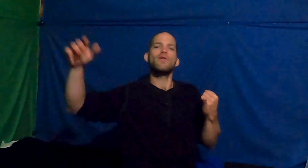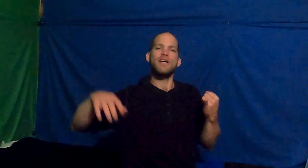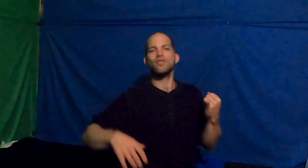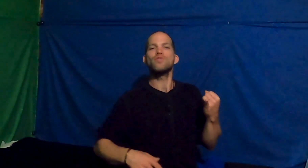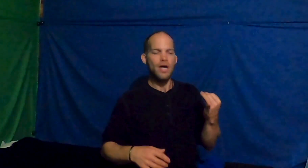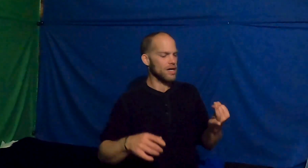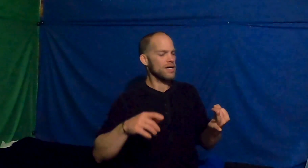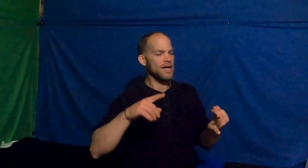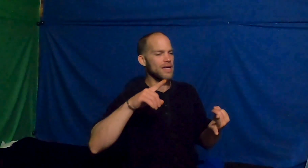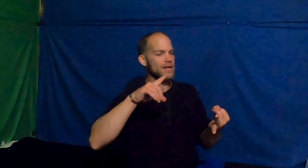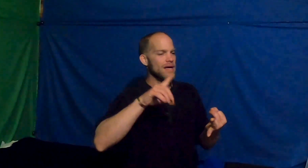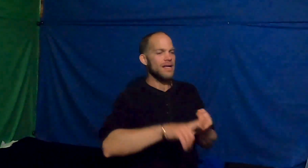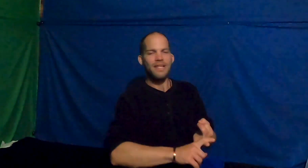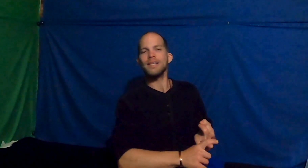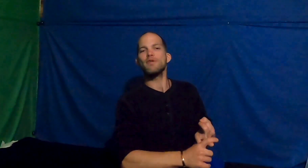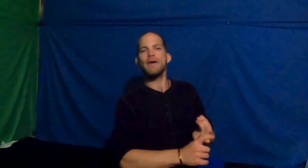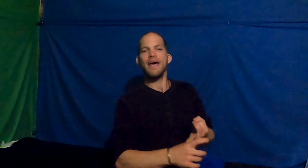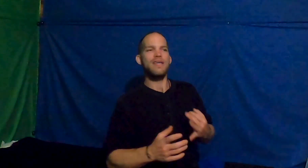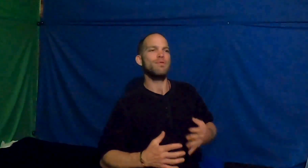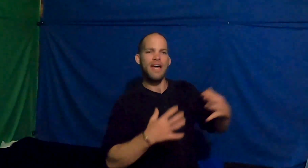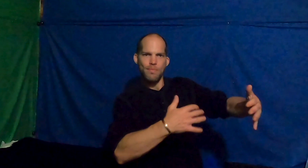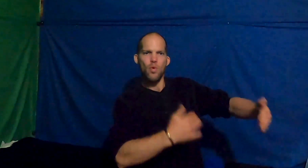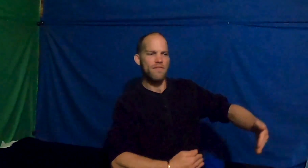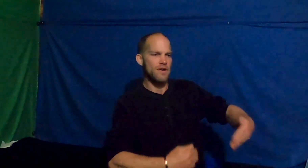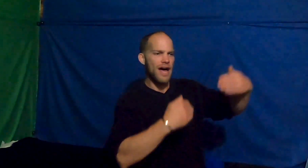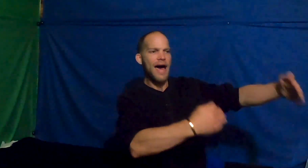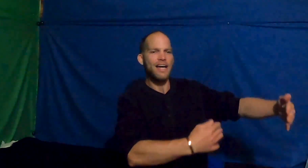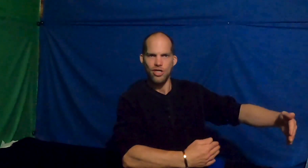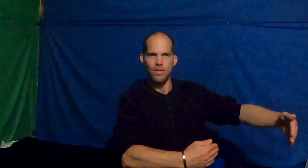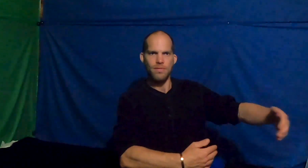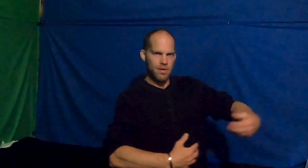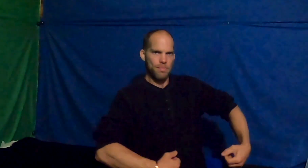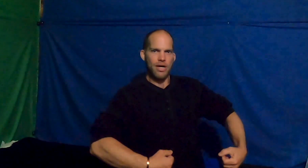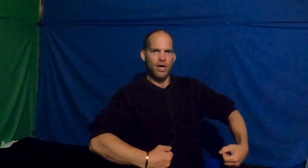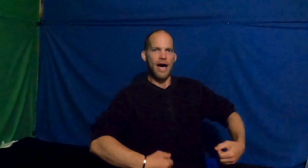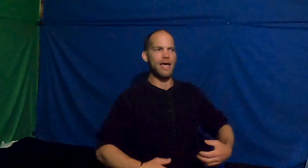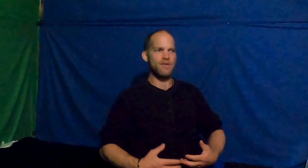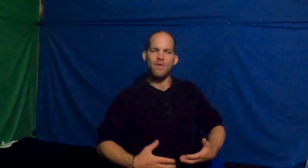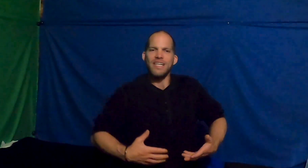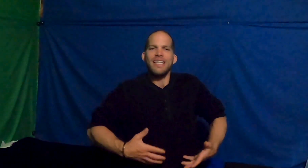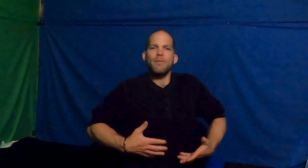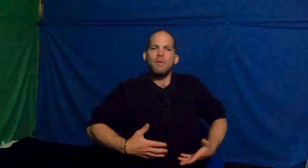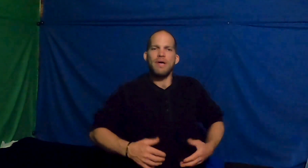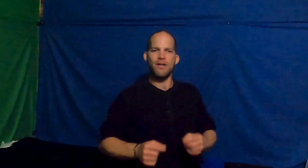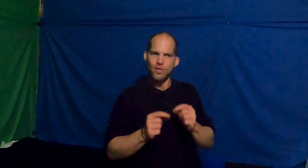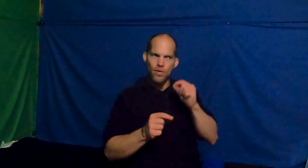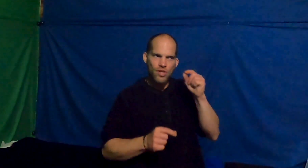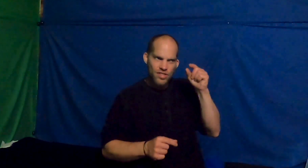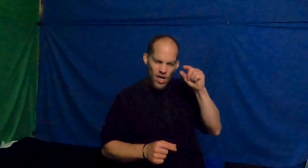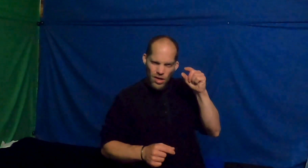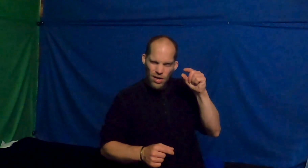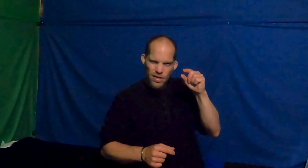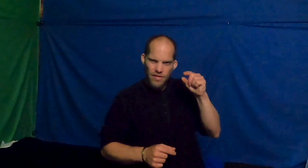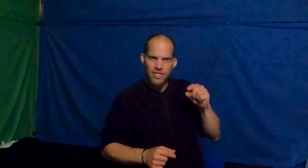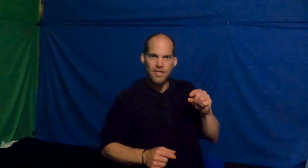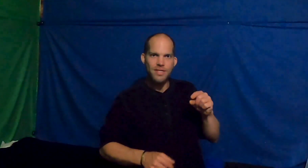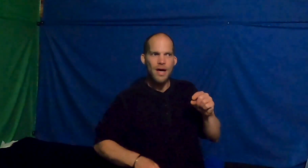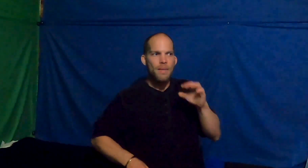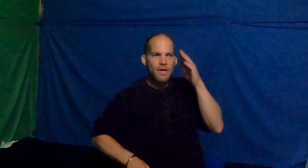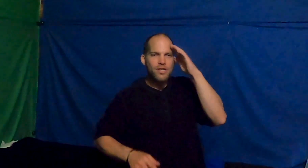Get You Sucker and the Glimmer Man. He played more of a action, bigger guy. He was always a little bit bigger. So there's a subtle little differences, but it